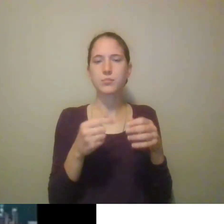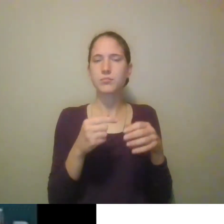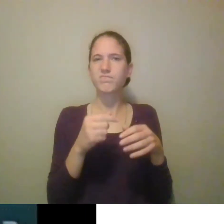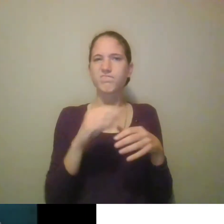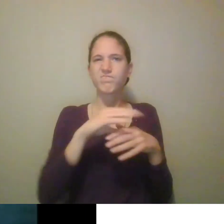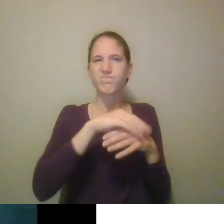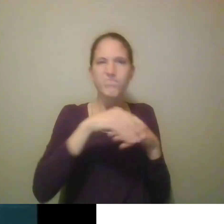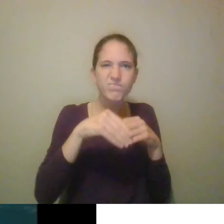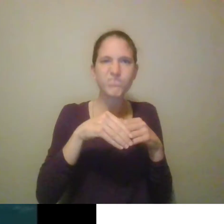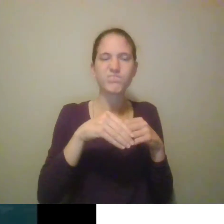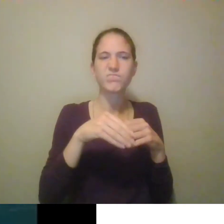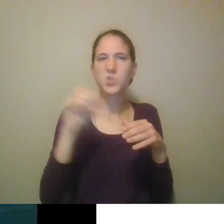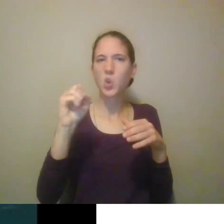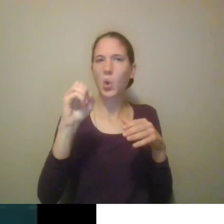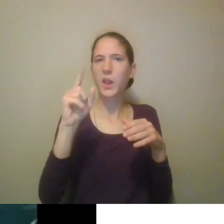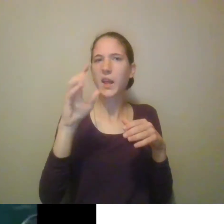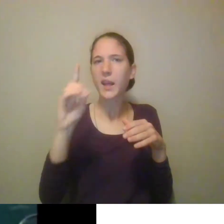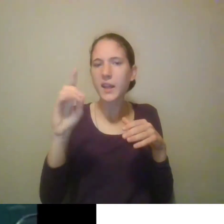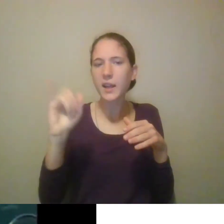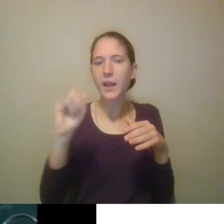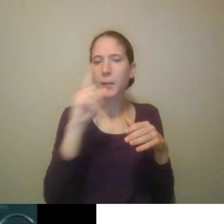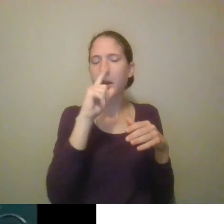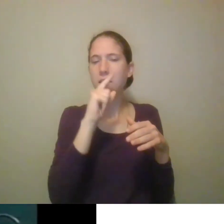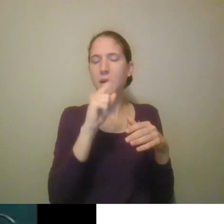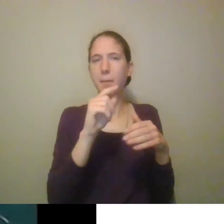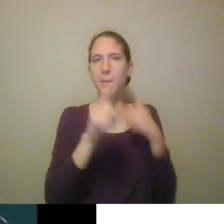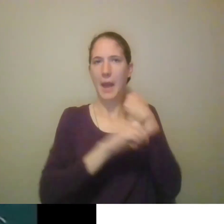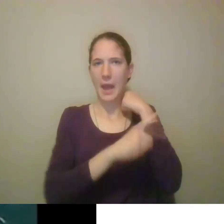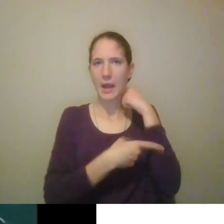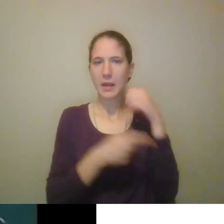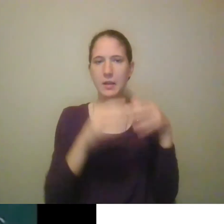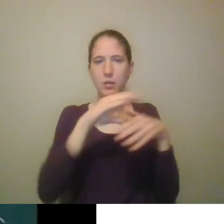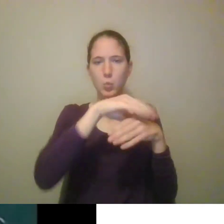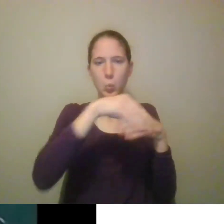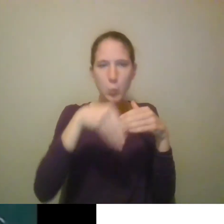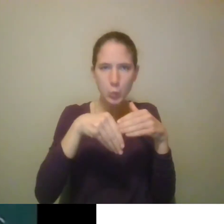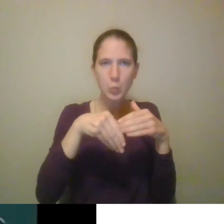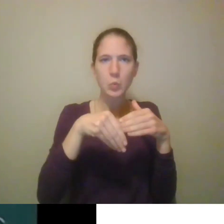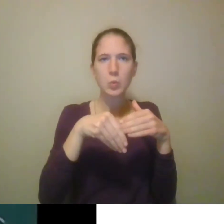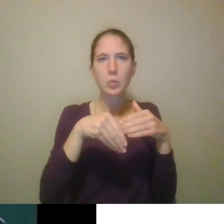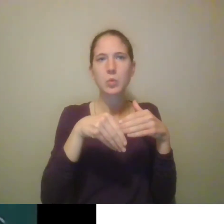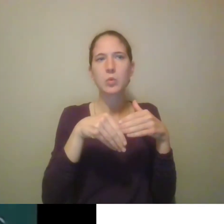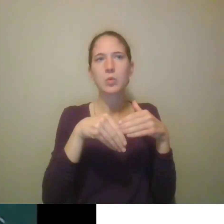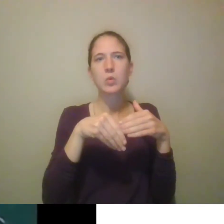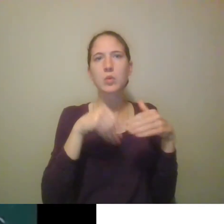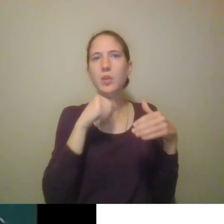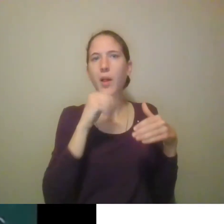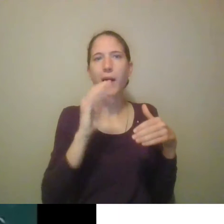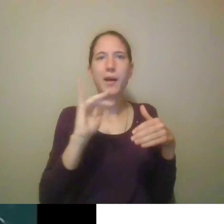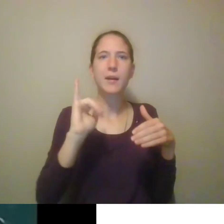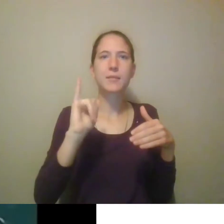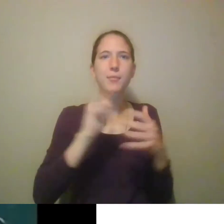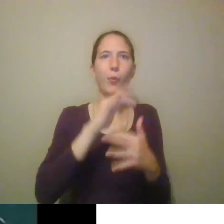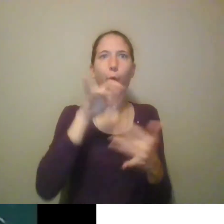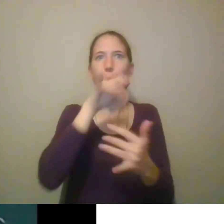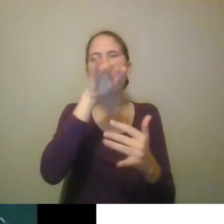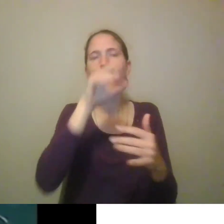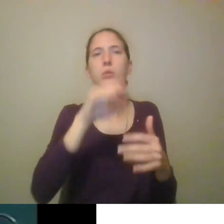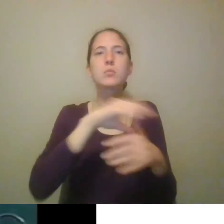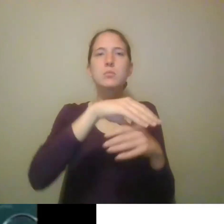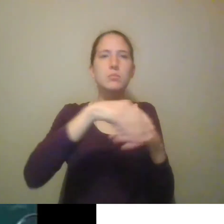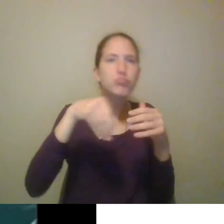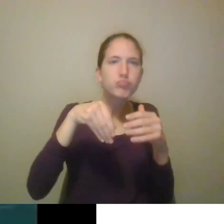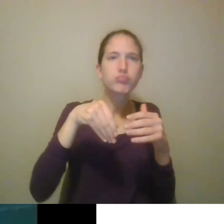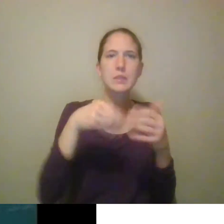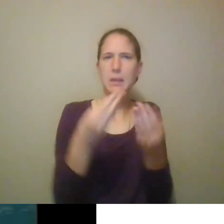cell membranes, you can almost think of it as a plastic bag, where it's going to surround the cell and it's going to,